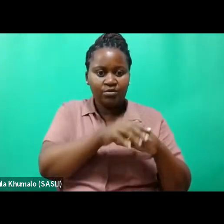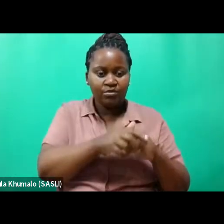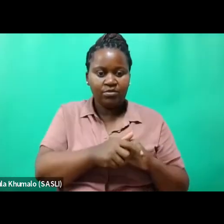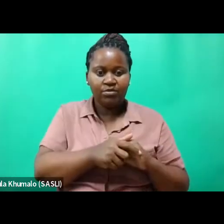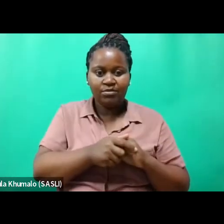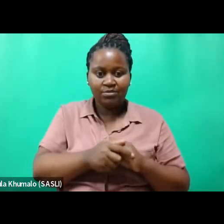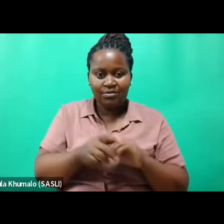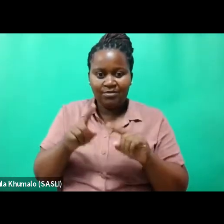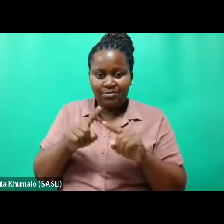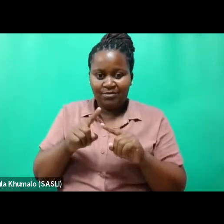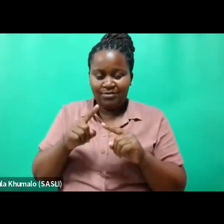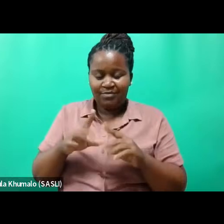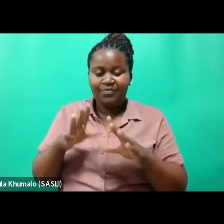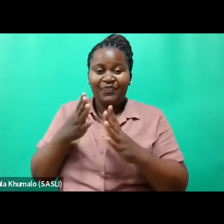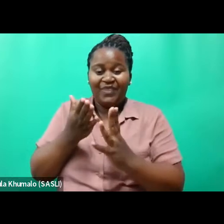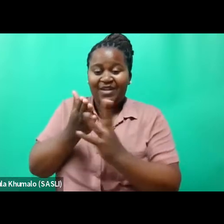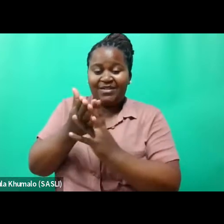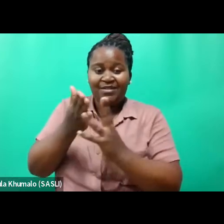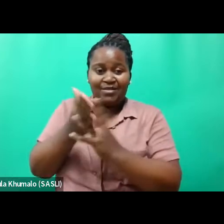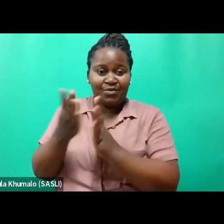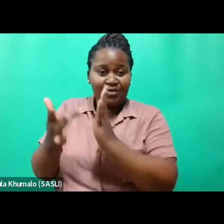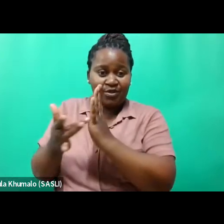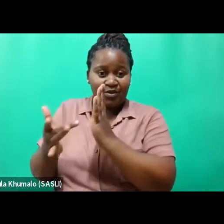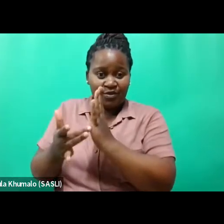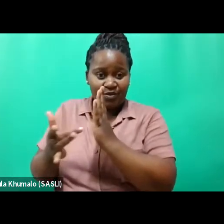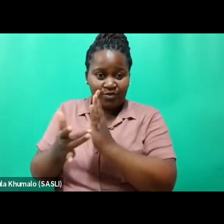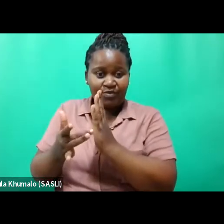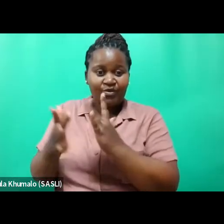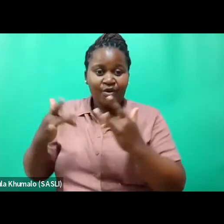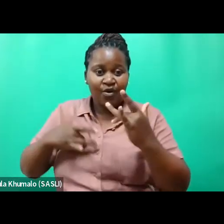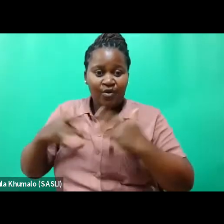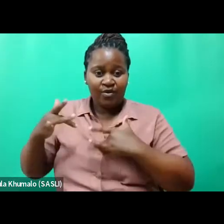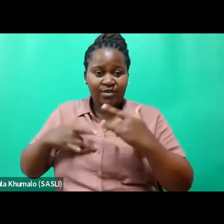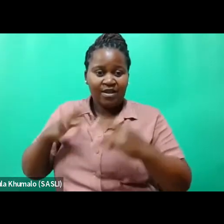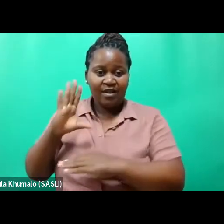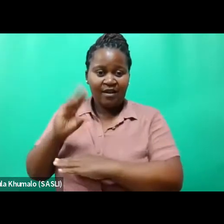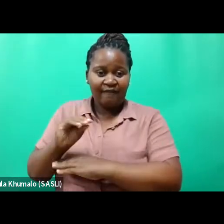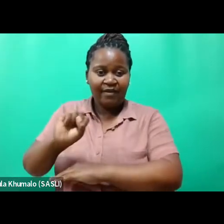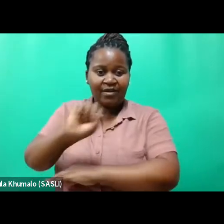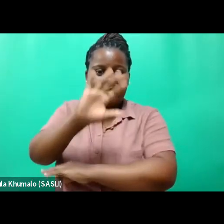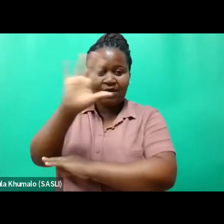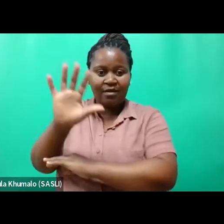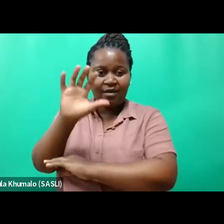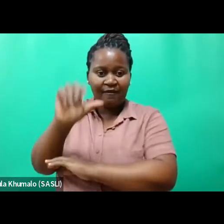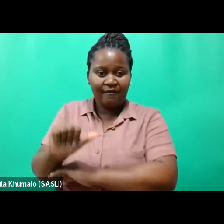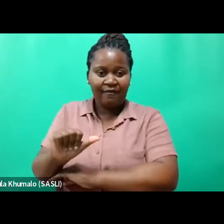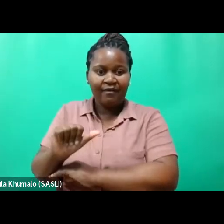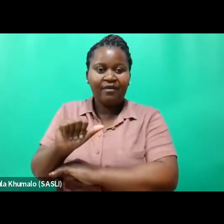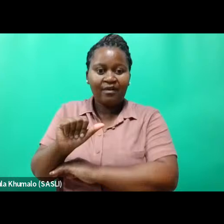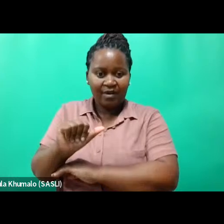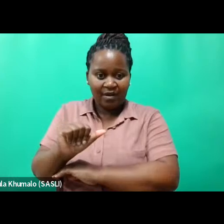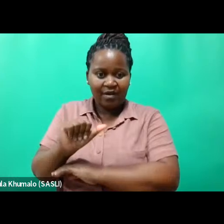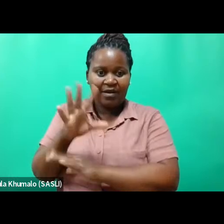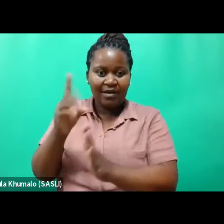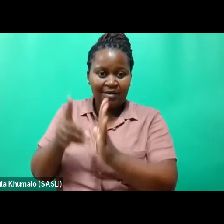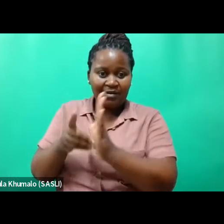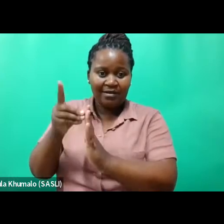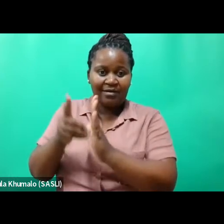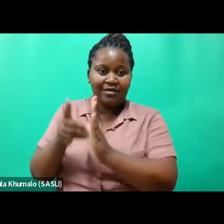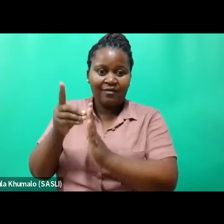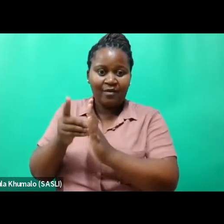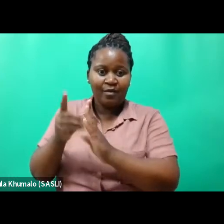Access to technology, however, is a concern. South Africa, as much of the developing